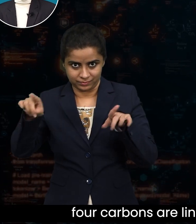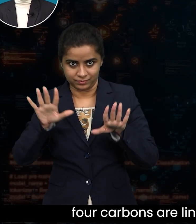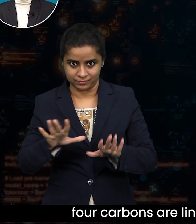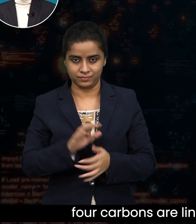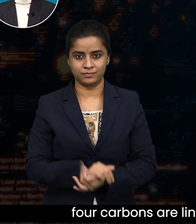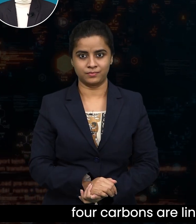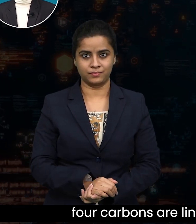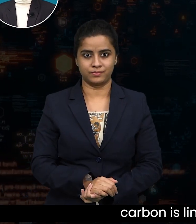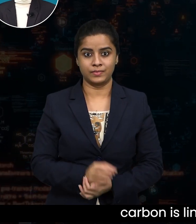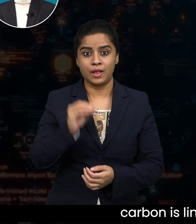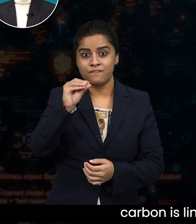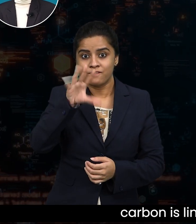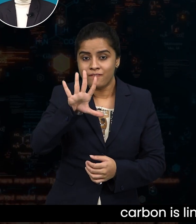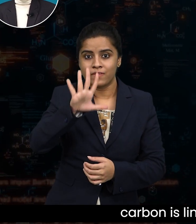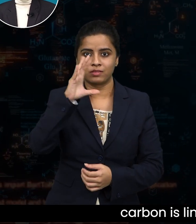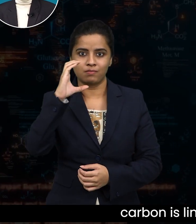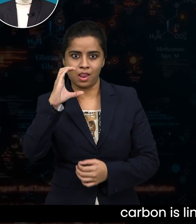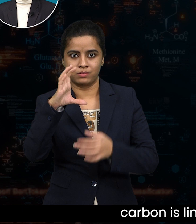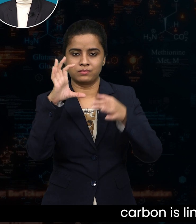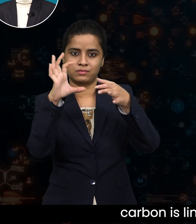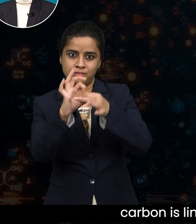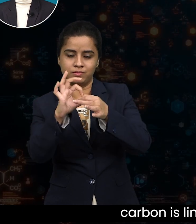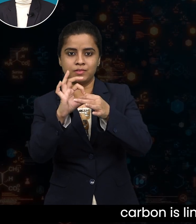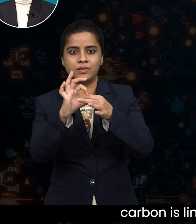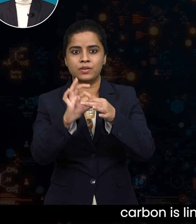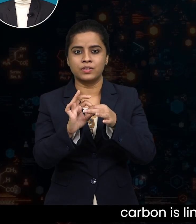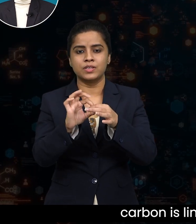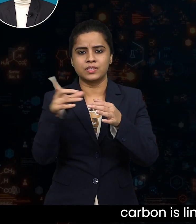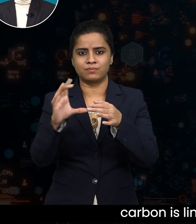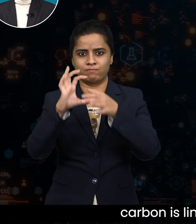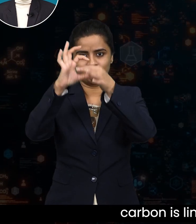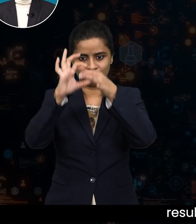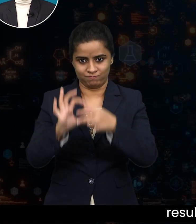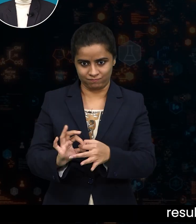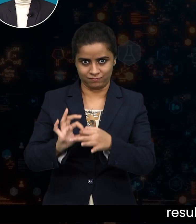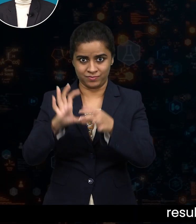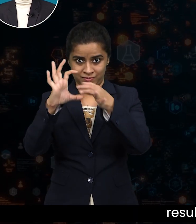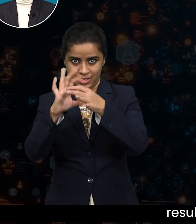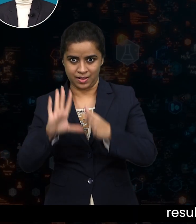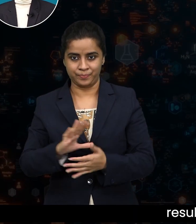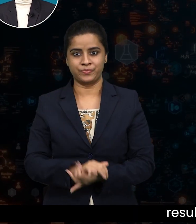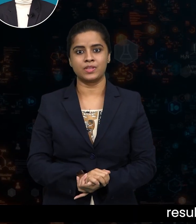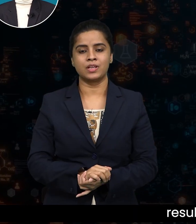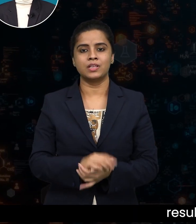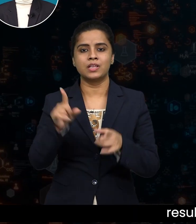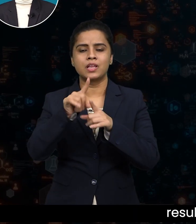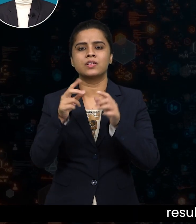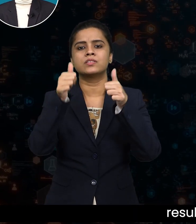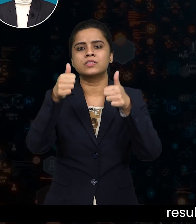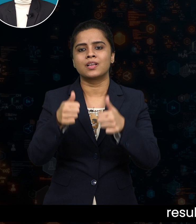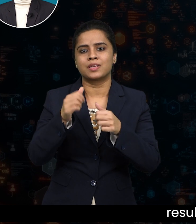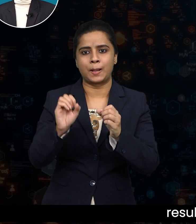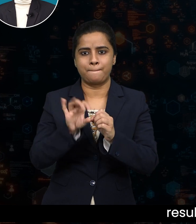and the 5th carbon is linked to the parent chain resulting in a branch.